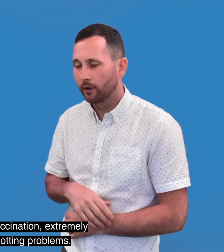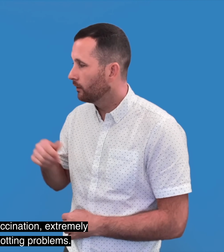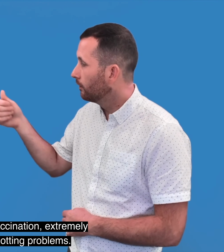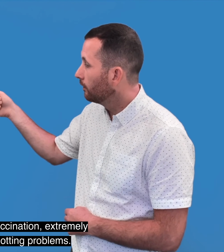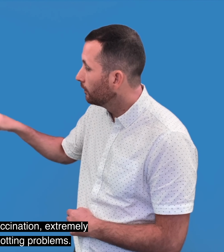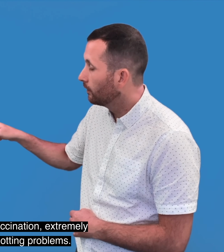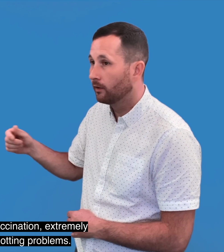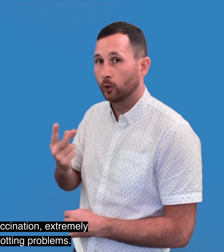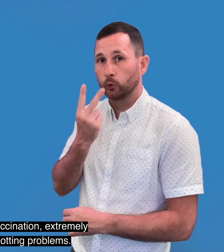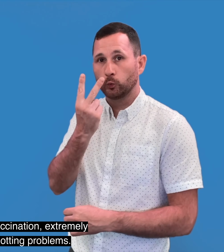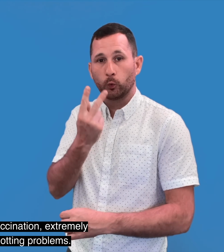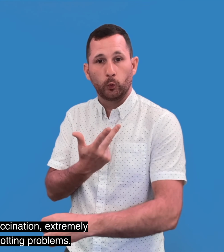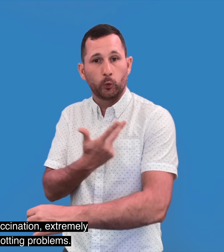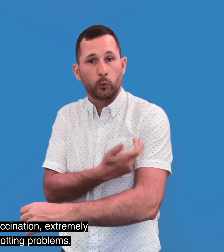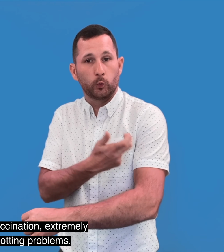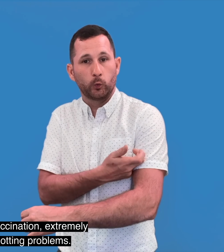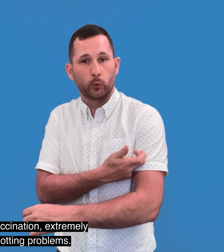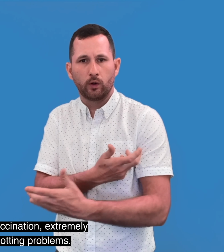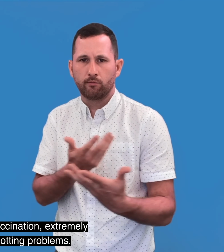Second vaccination, extremely rare,